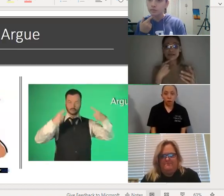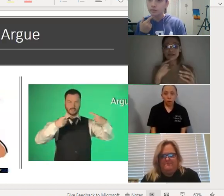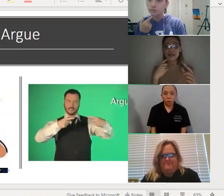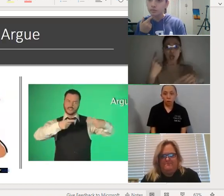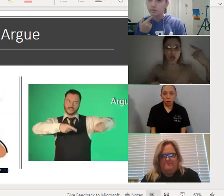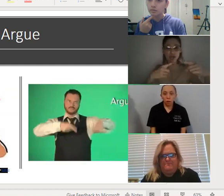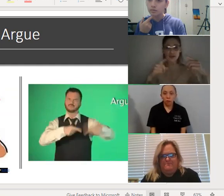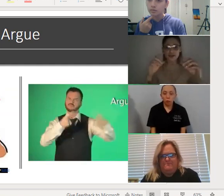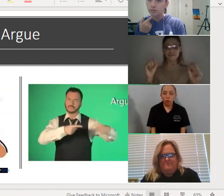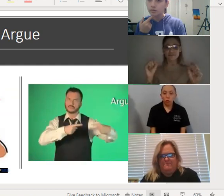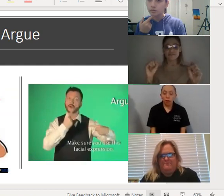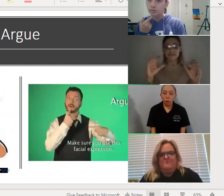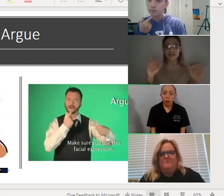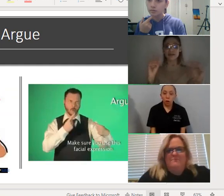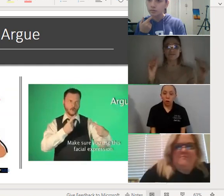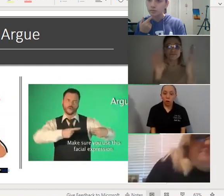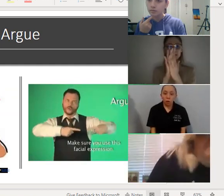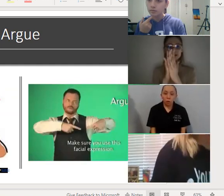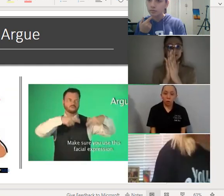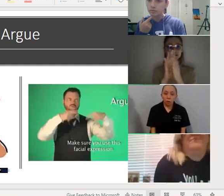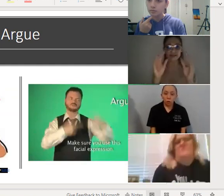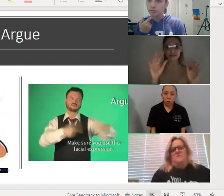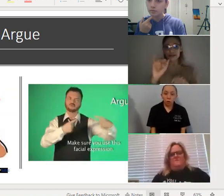So Amelia or interpreter, you might know.